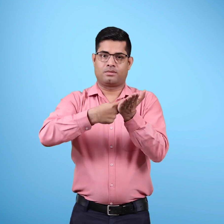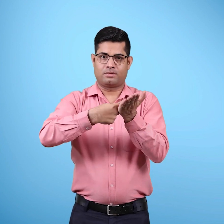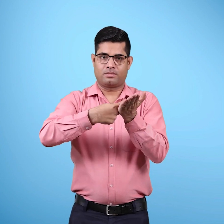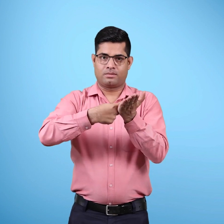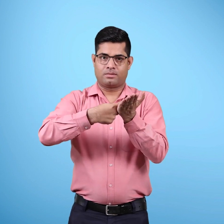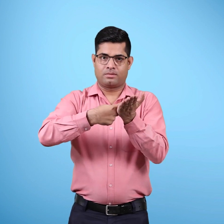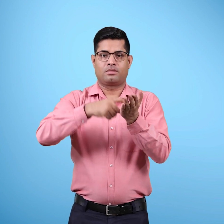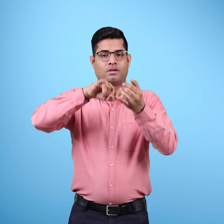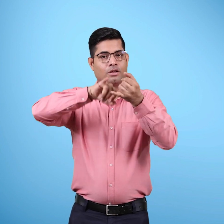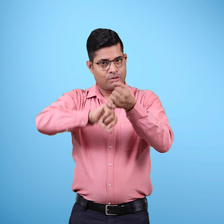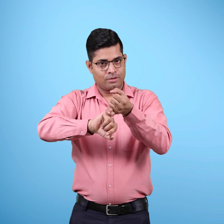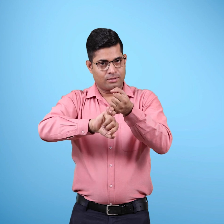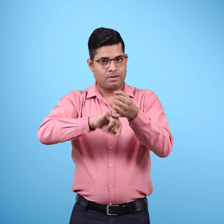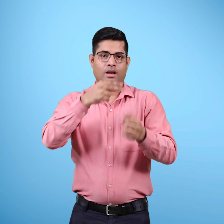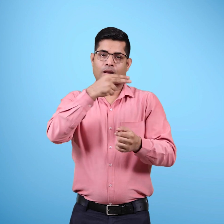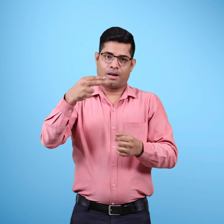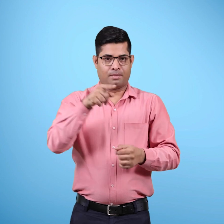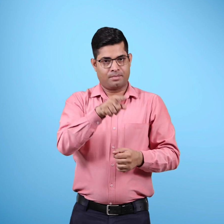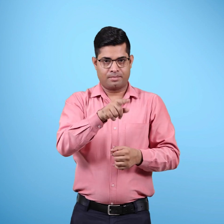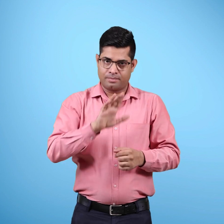are called creepers.